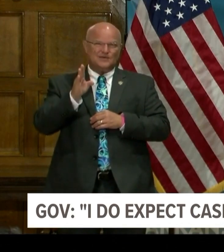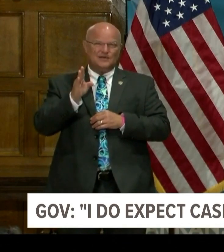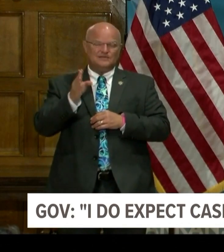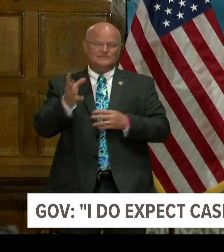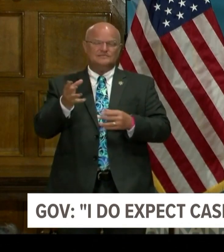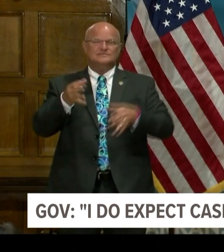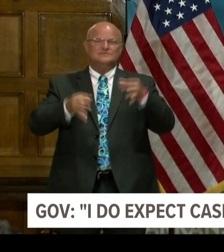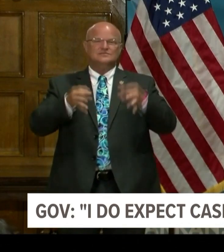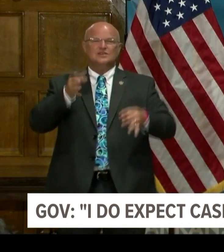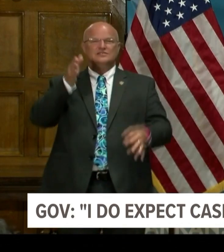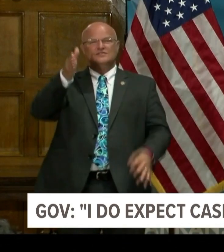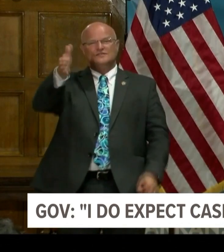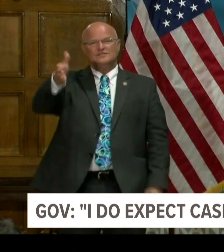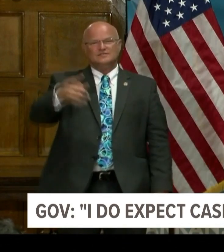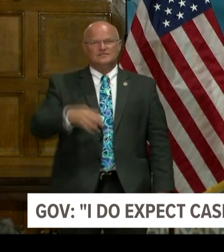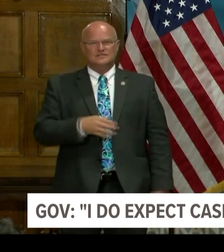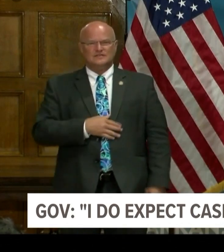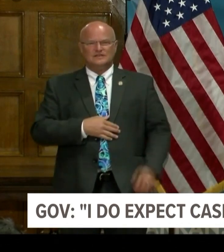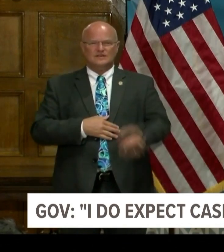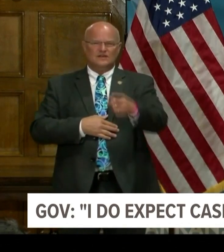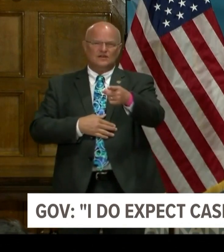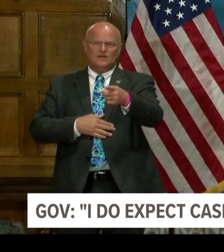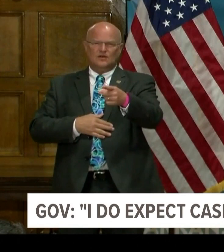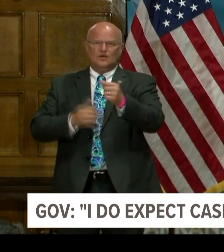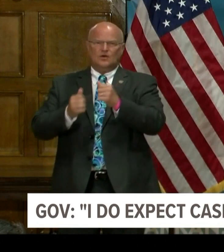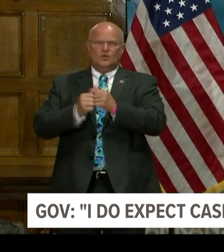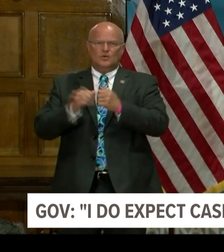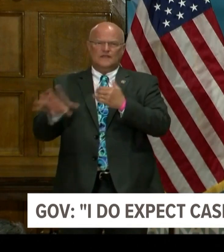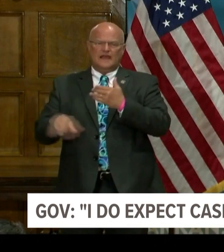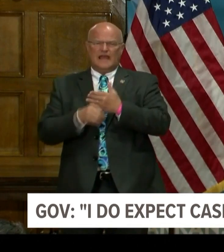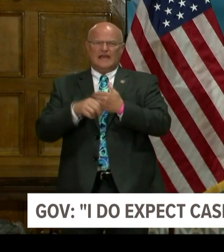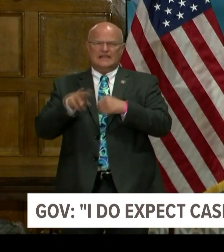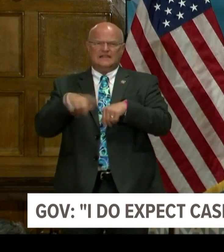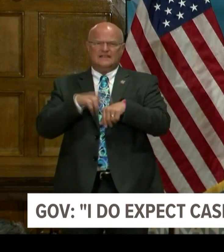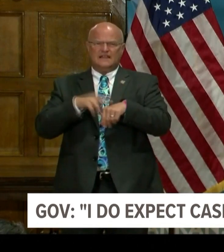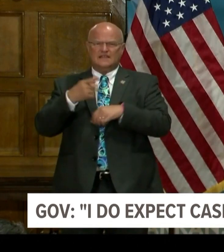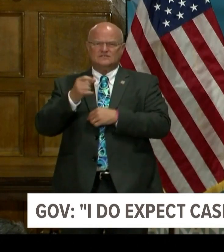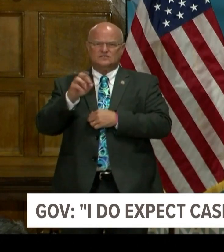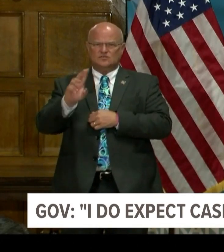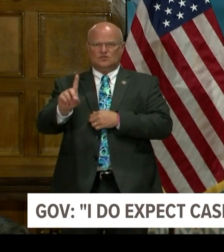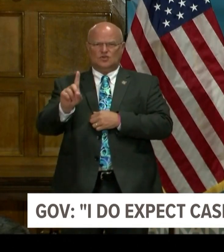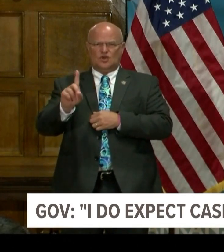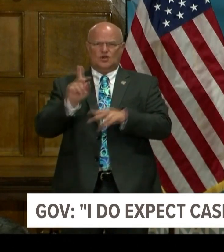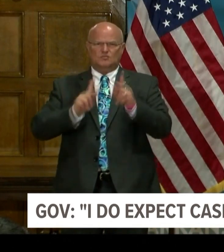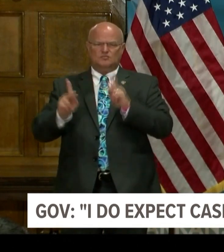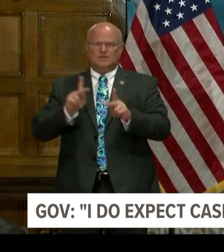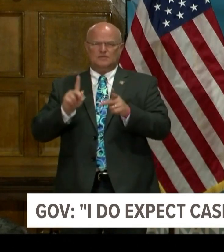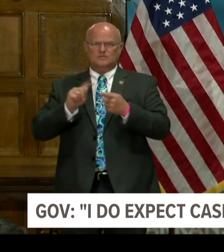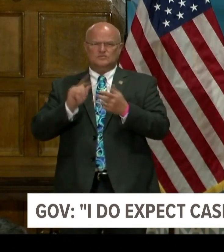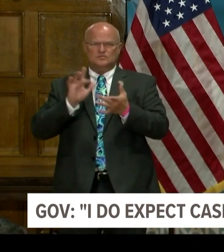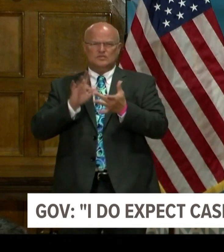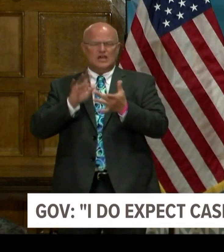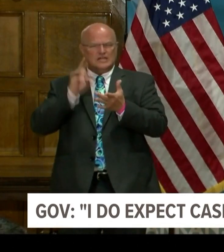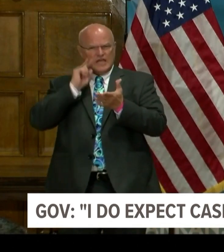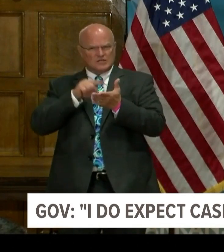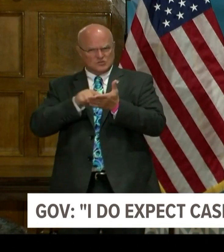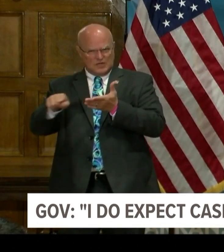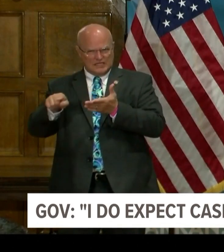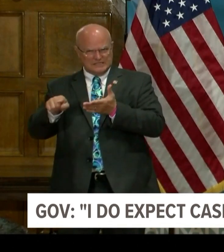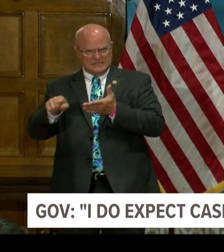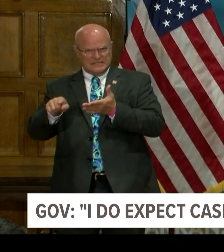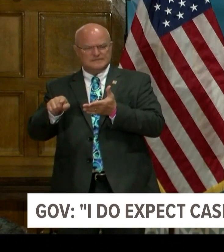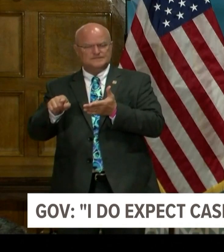be a judge of that. I guess with adding some of the National Guard's folk to contact